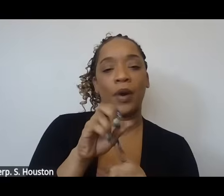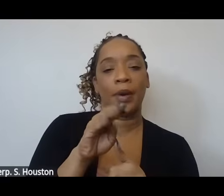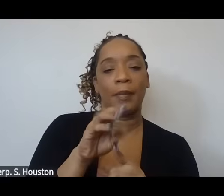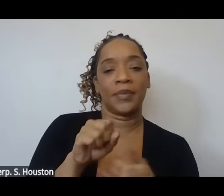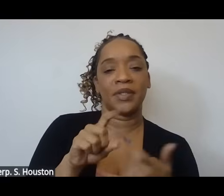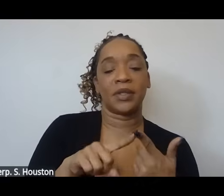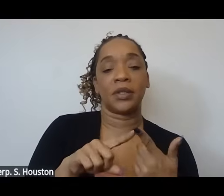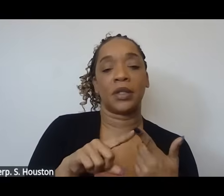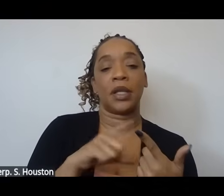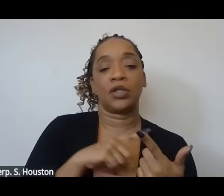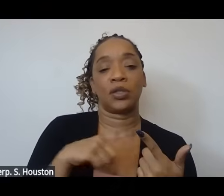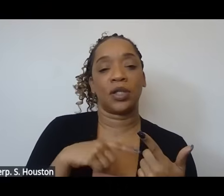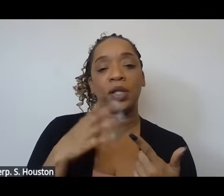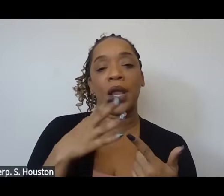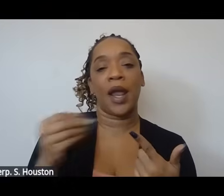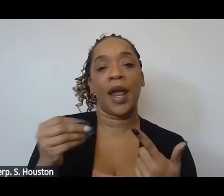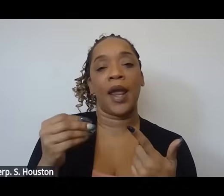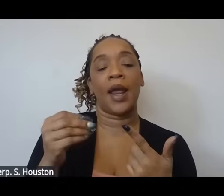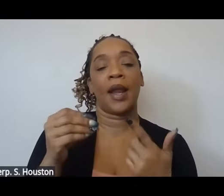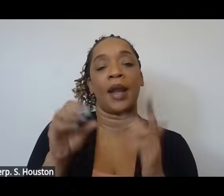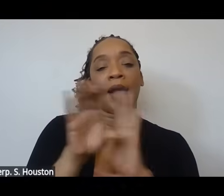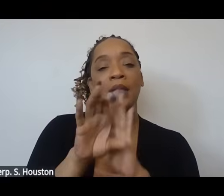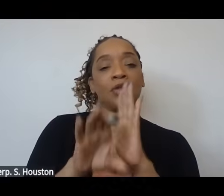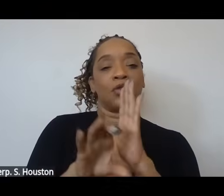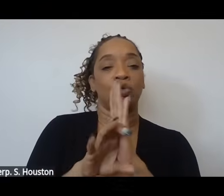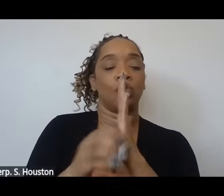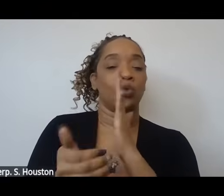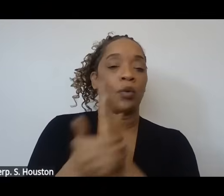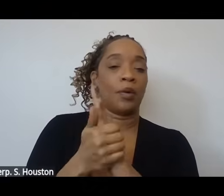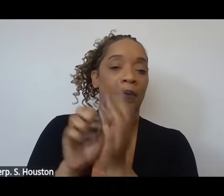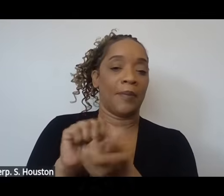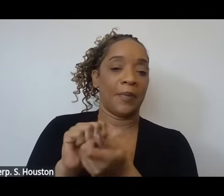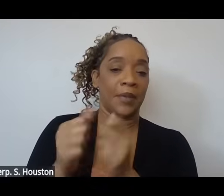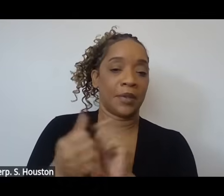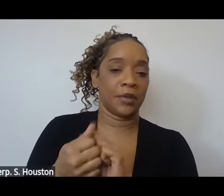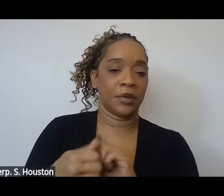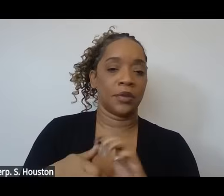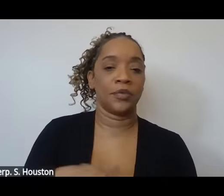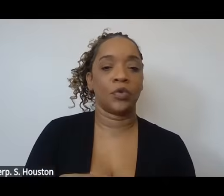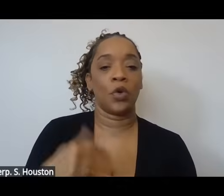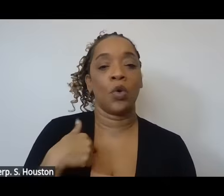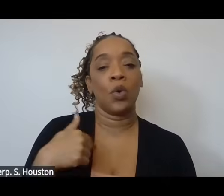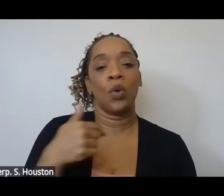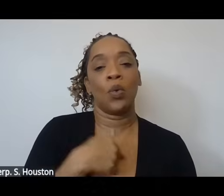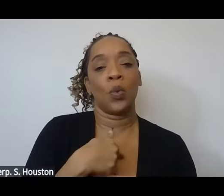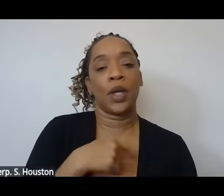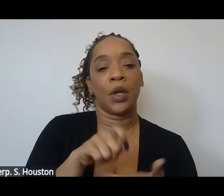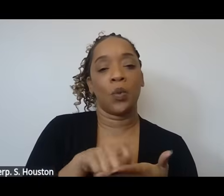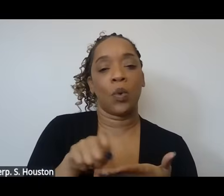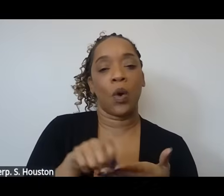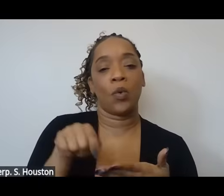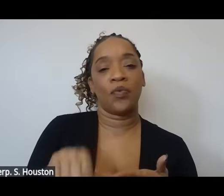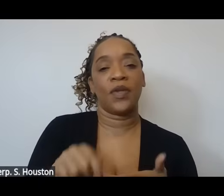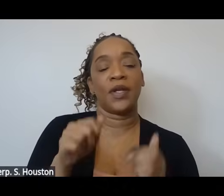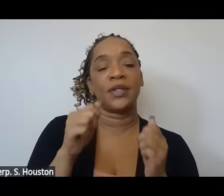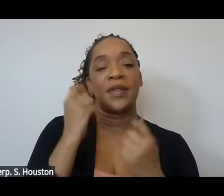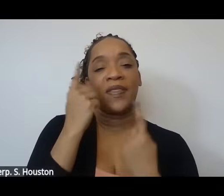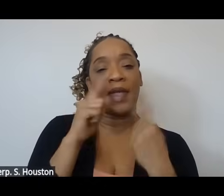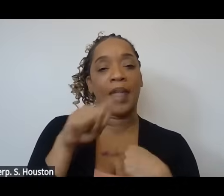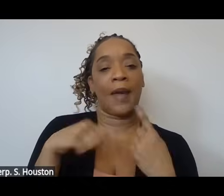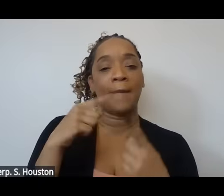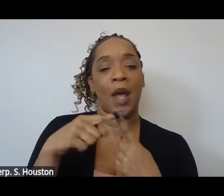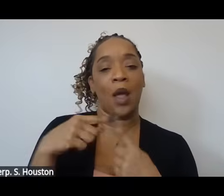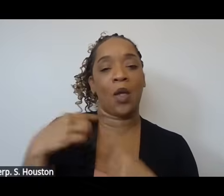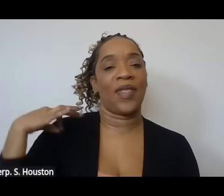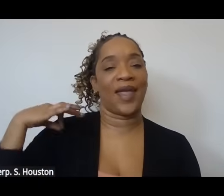just say we wrote this with the idea of candidate petitions in mind. And that is